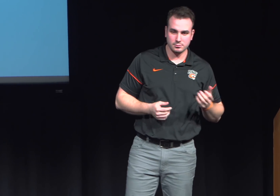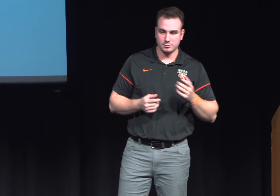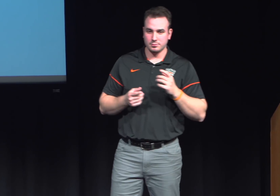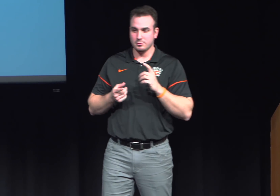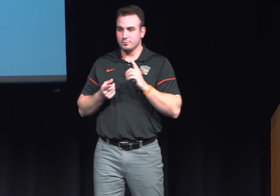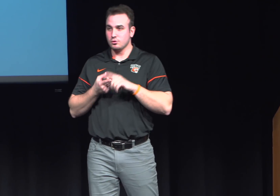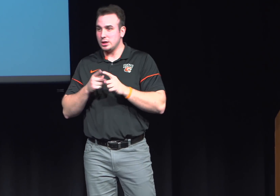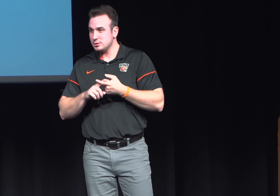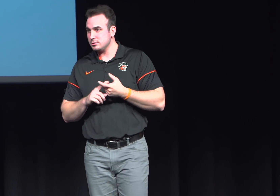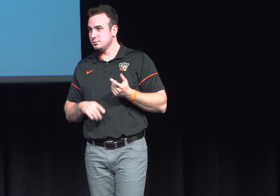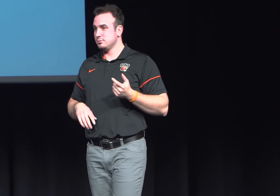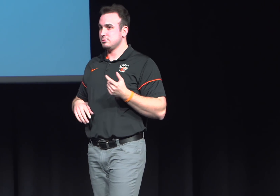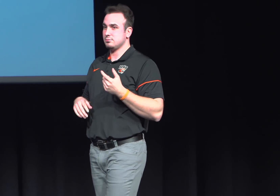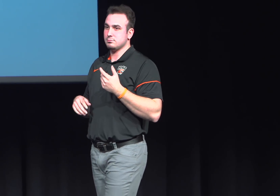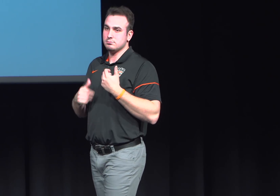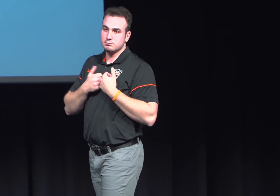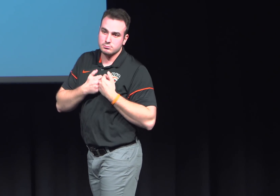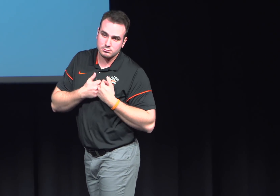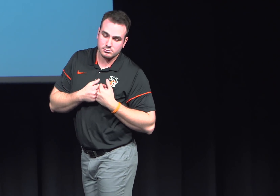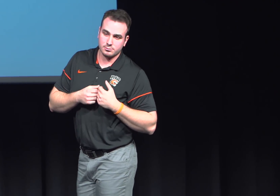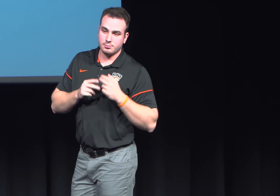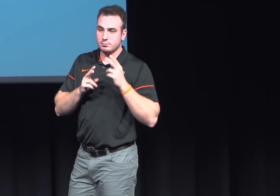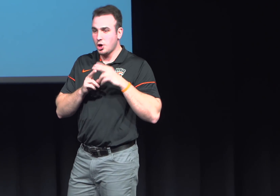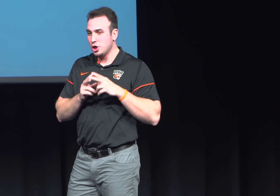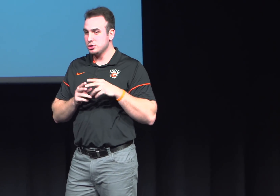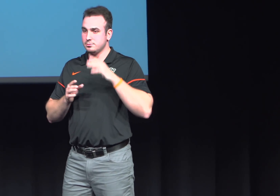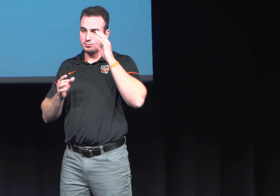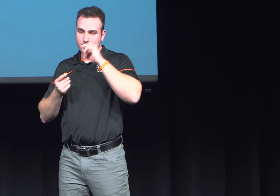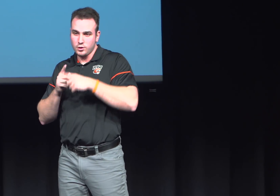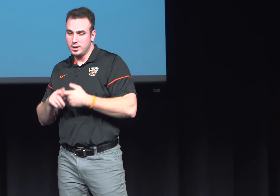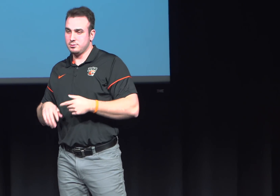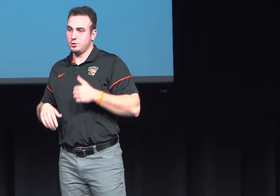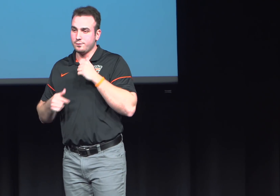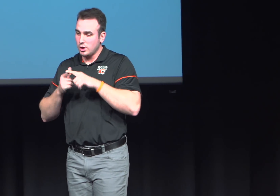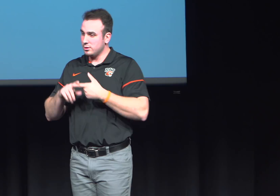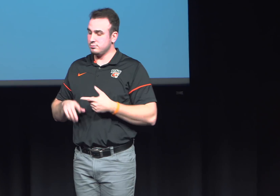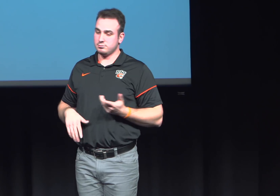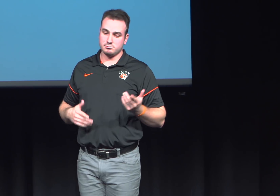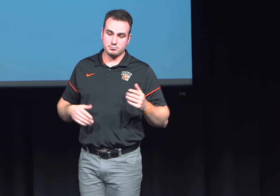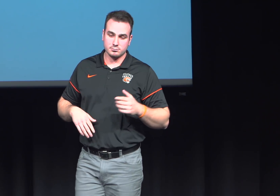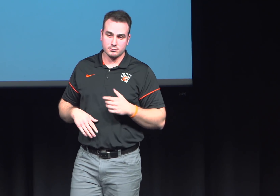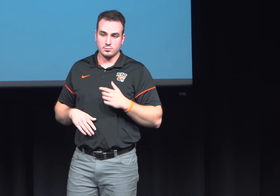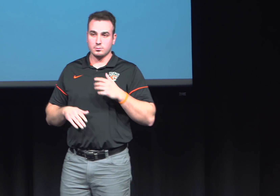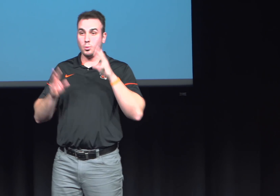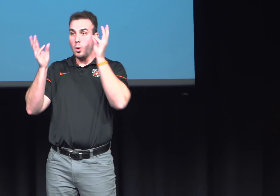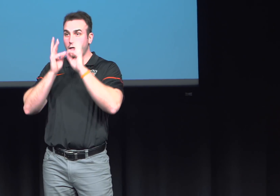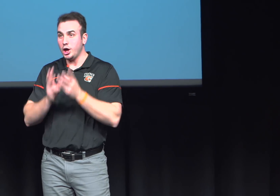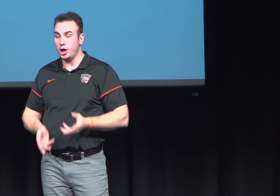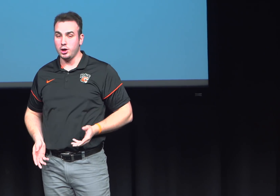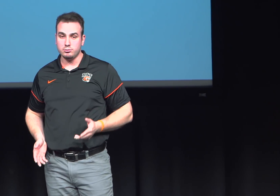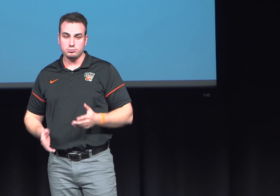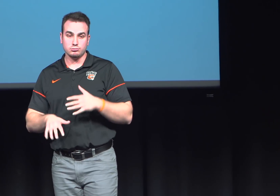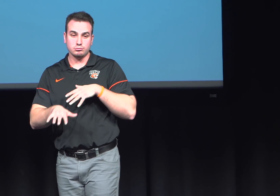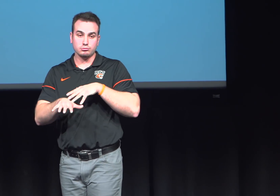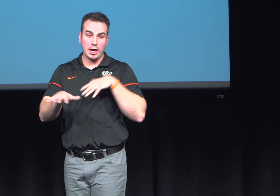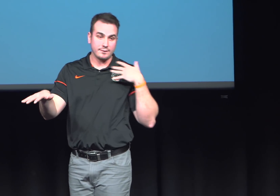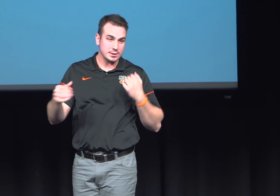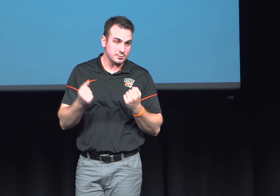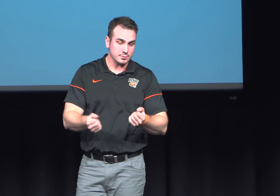family, your friends, significant others, partners, boyfriends, girlfriends, the weather, traffic that day